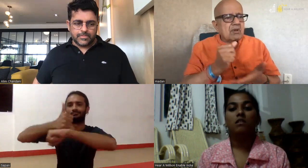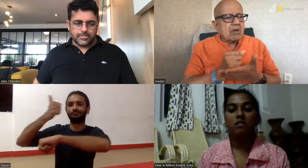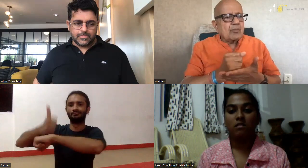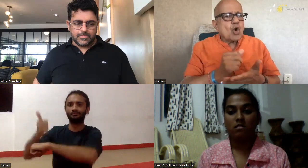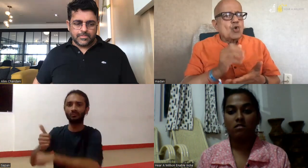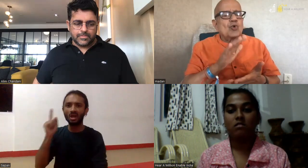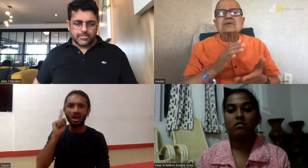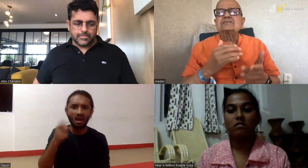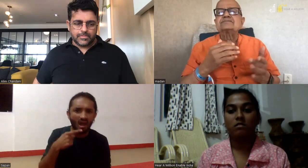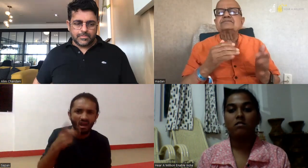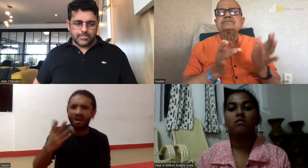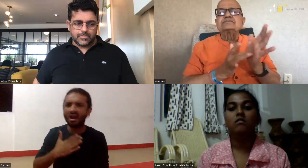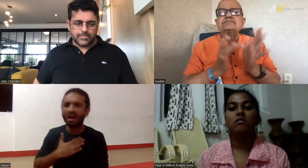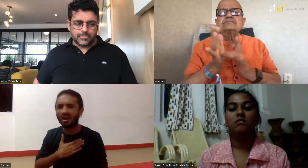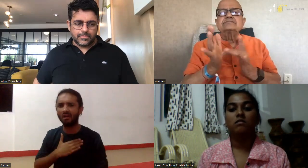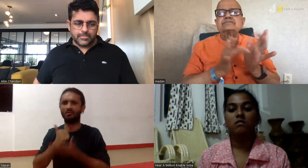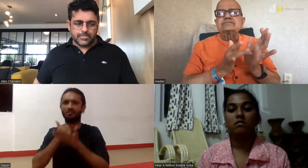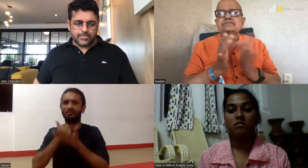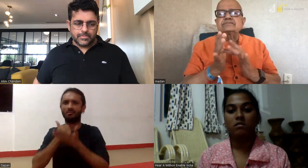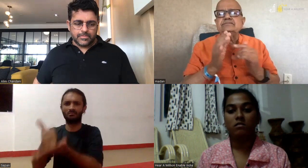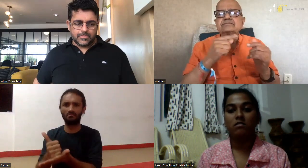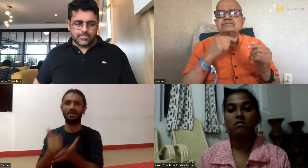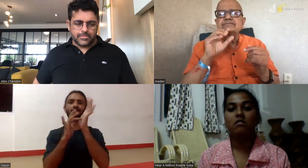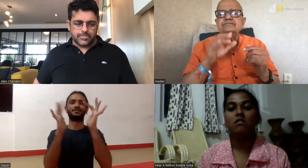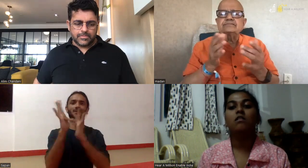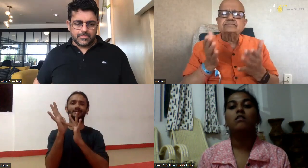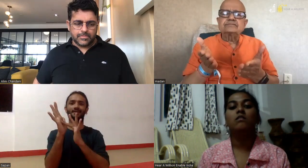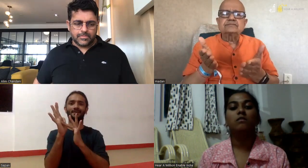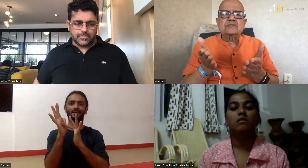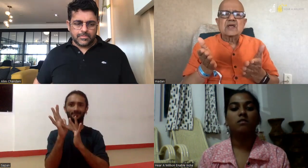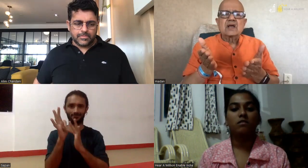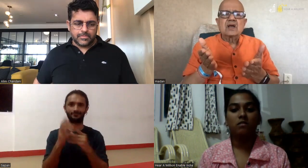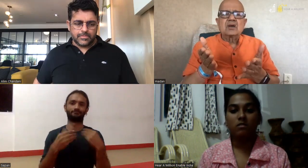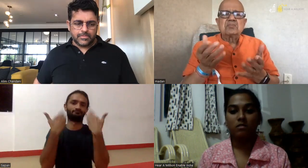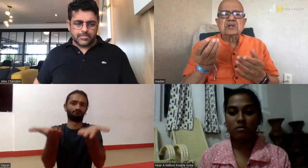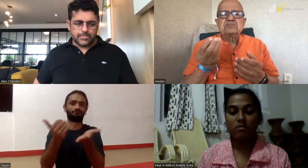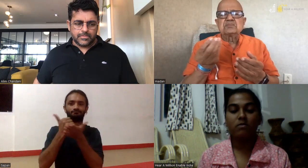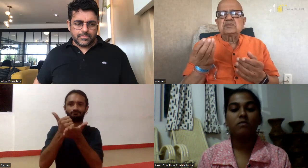what the problem is, and what ideas do you have. That is more important.